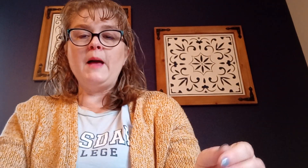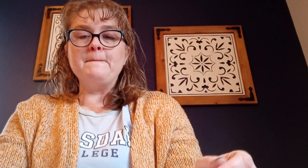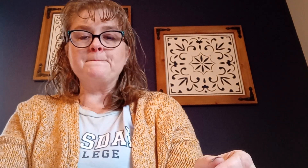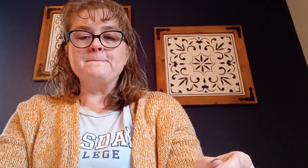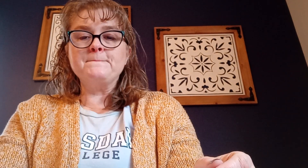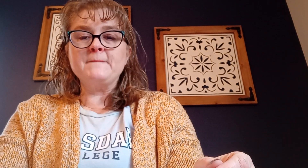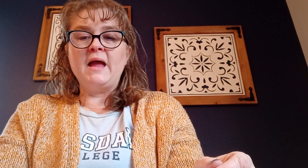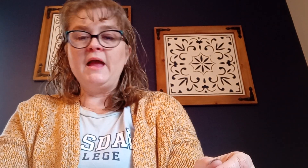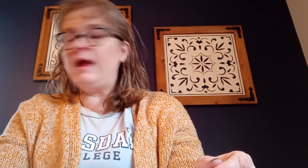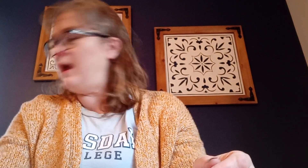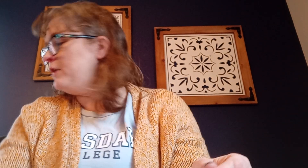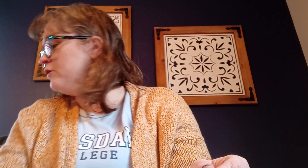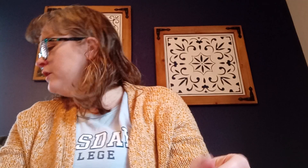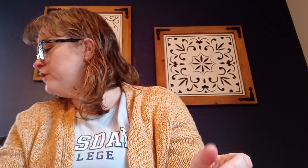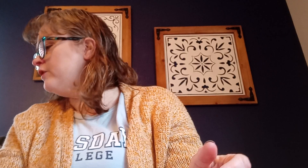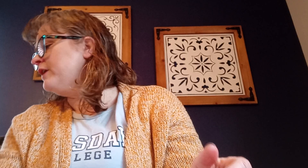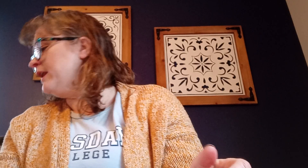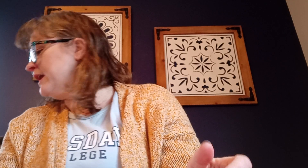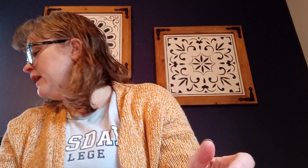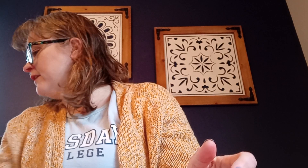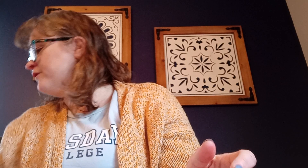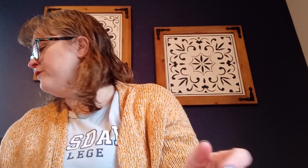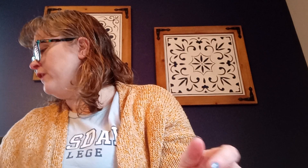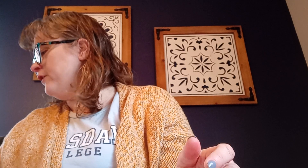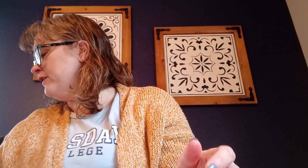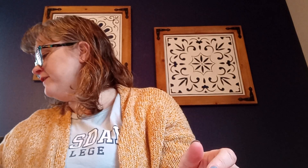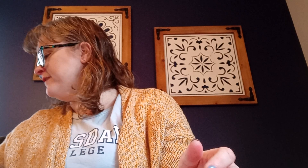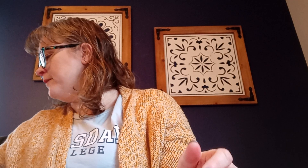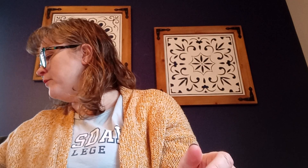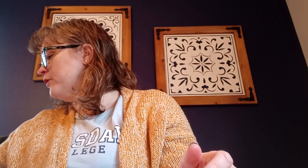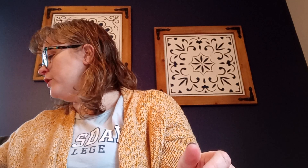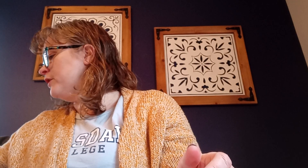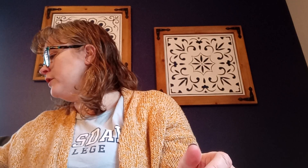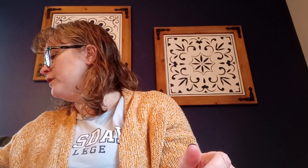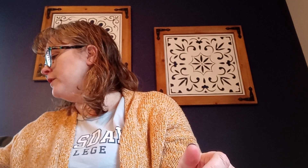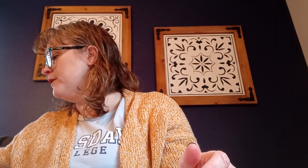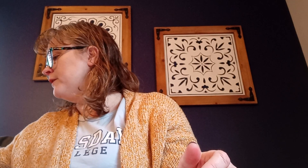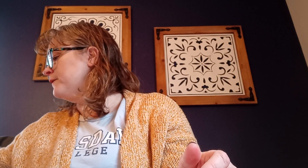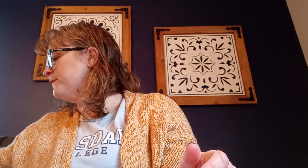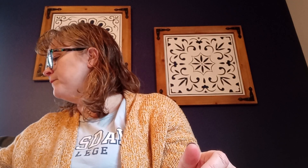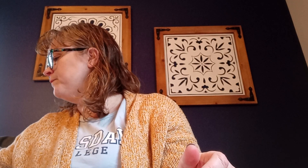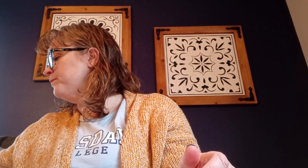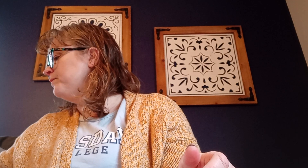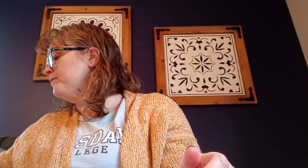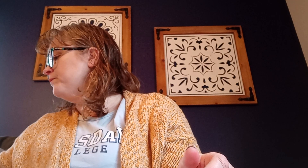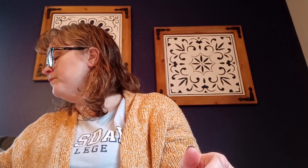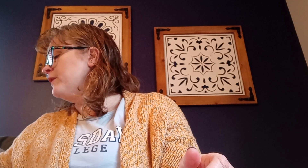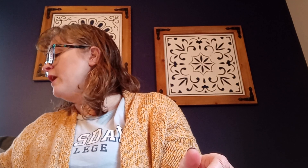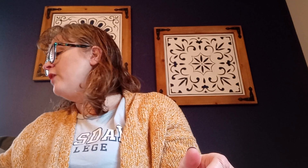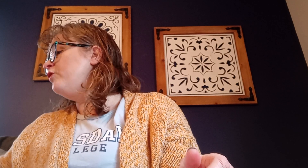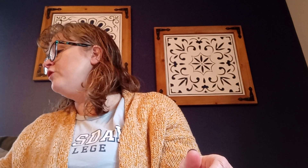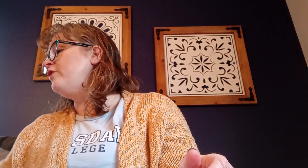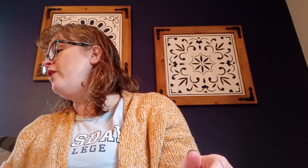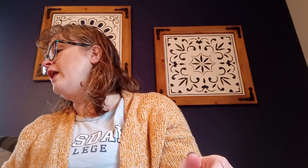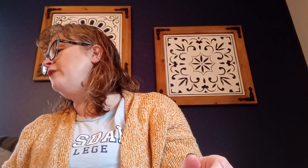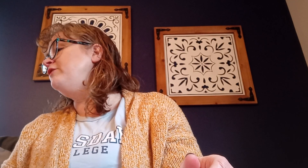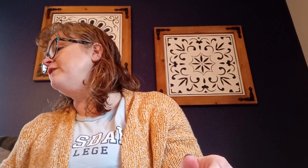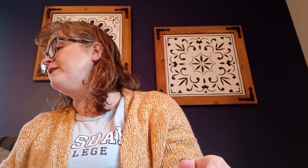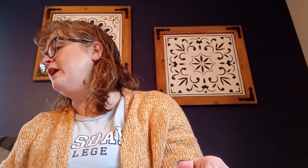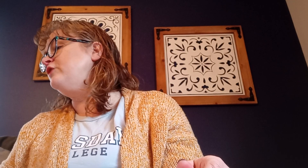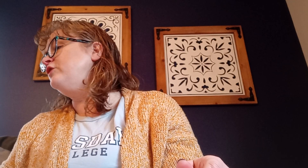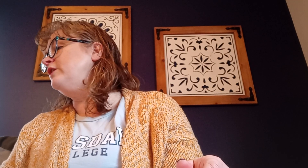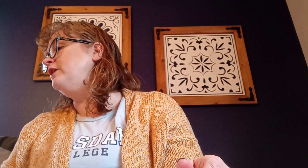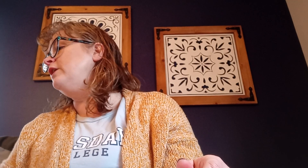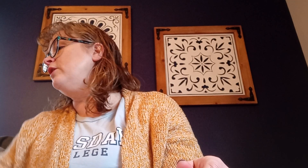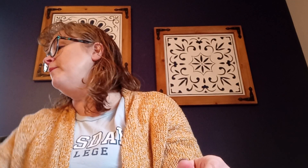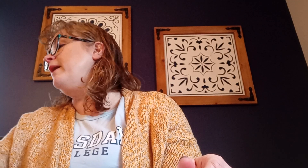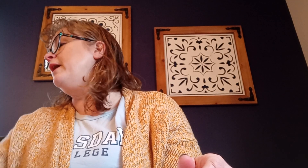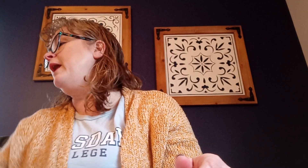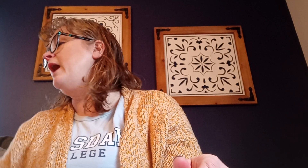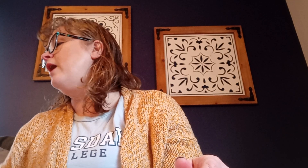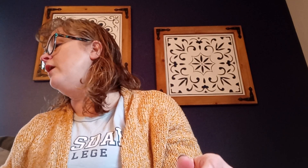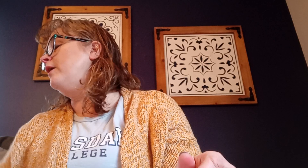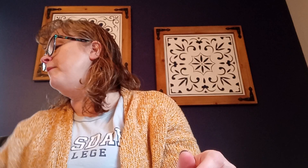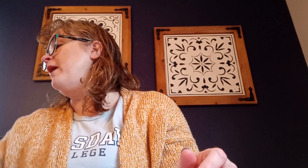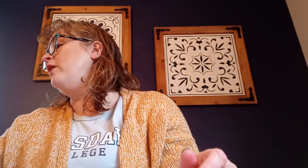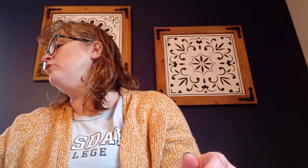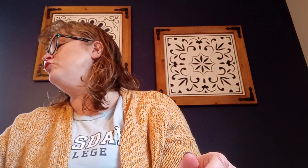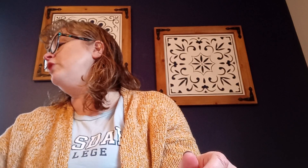Um, and you can look, and again, it's very similar. There's a lot of discussion in here about trying